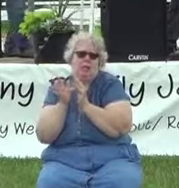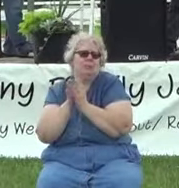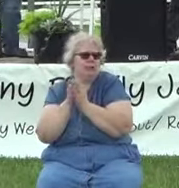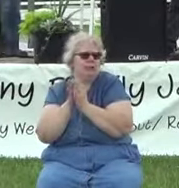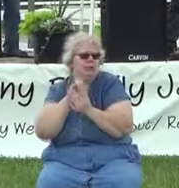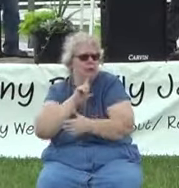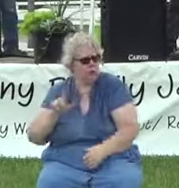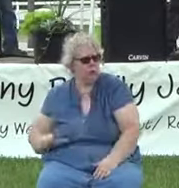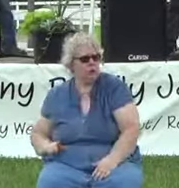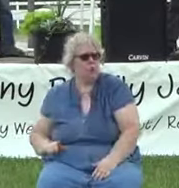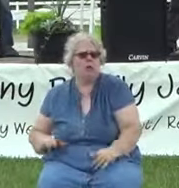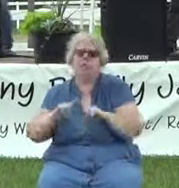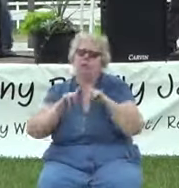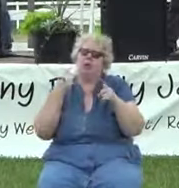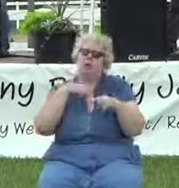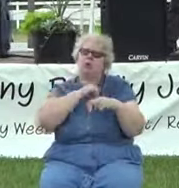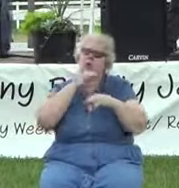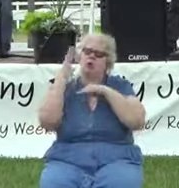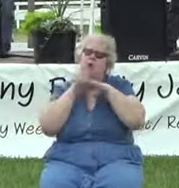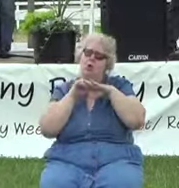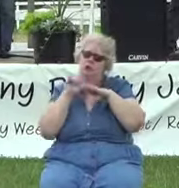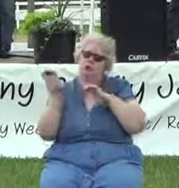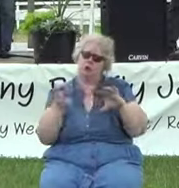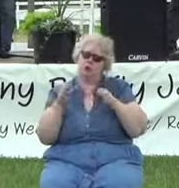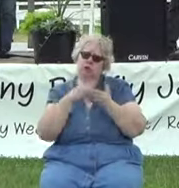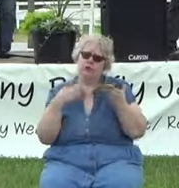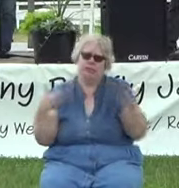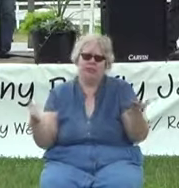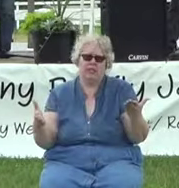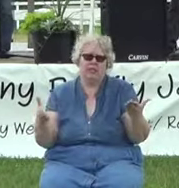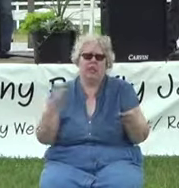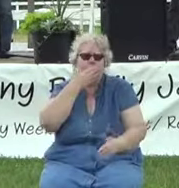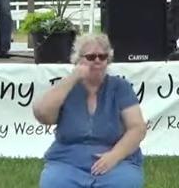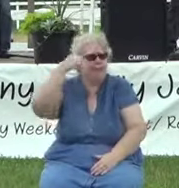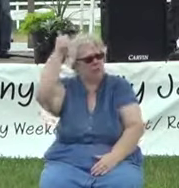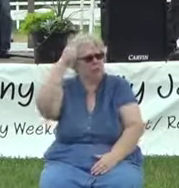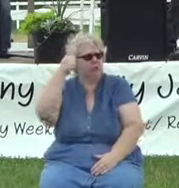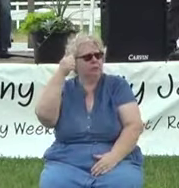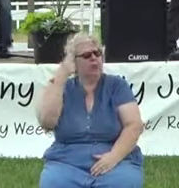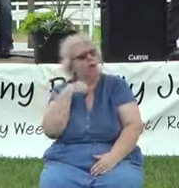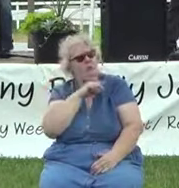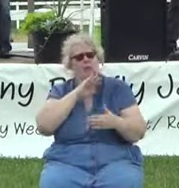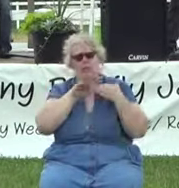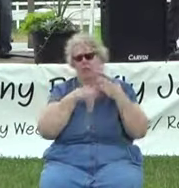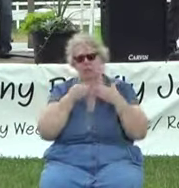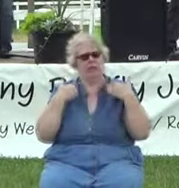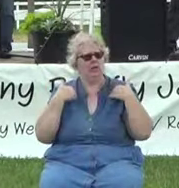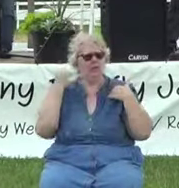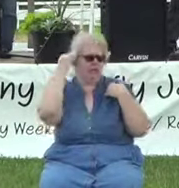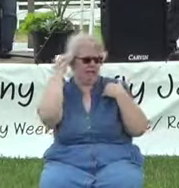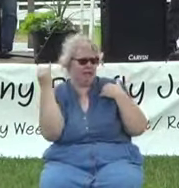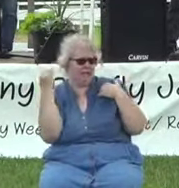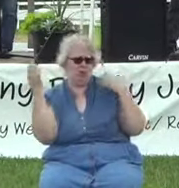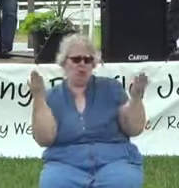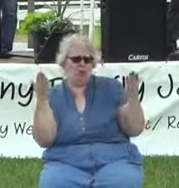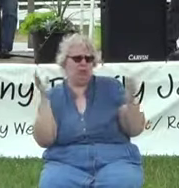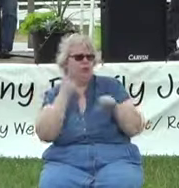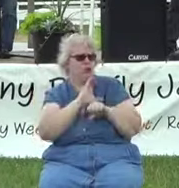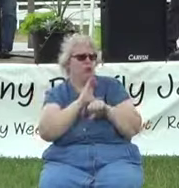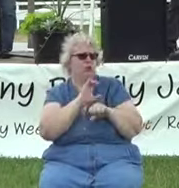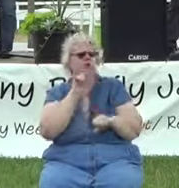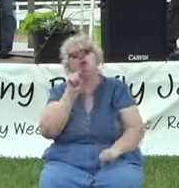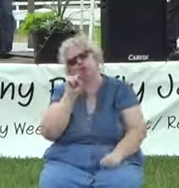greater. Absolutely. All of us have an idea of what the church should be like, don't we? I